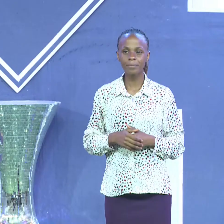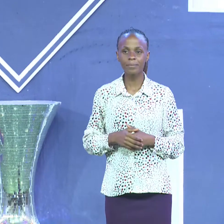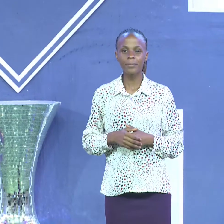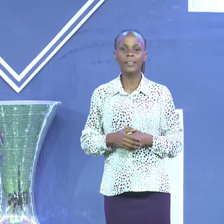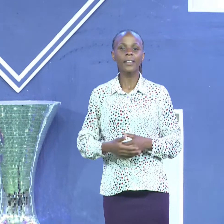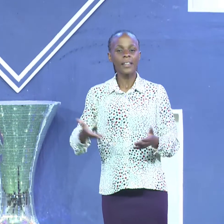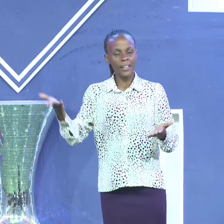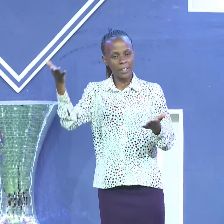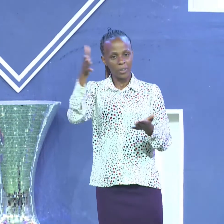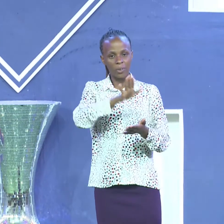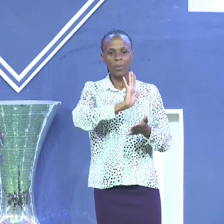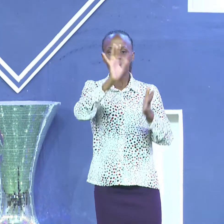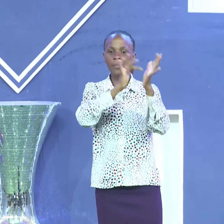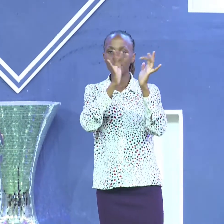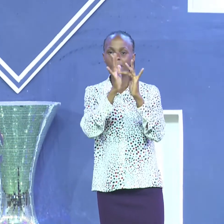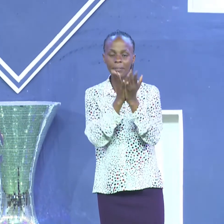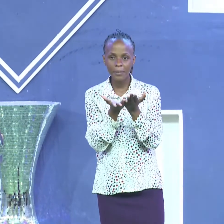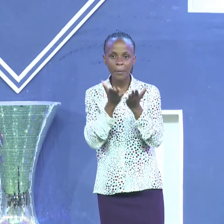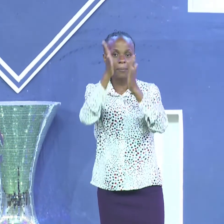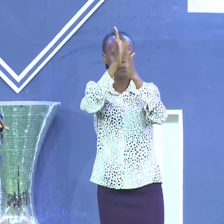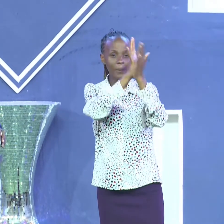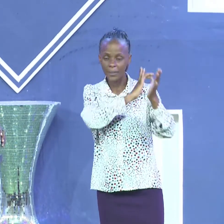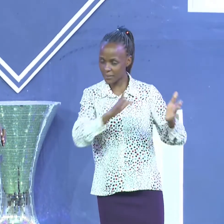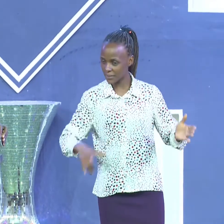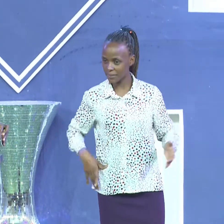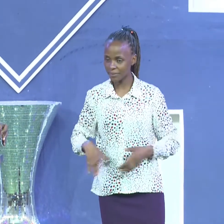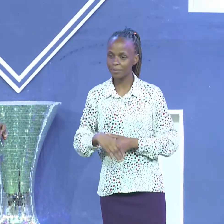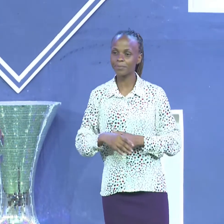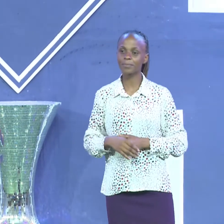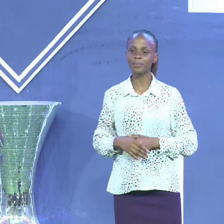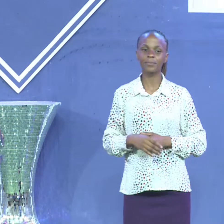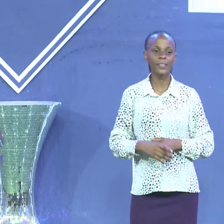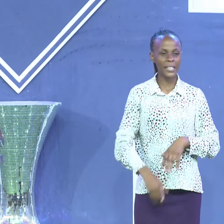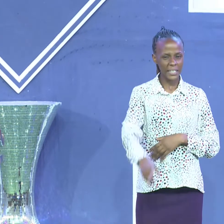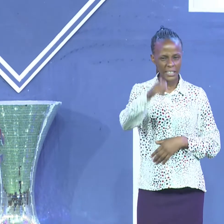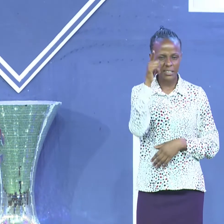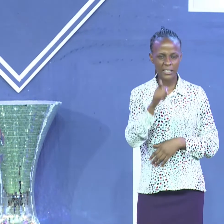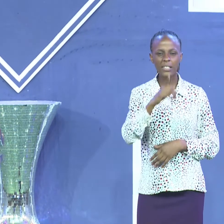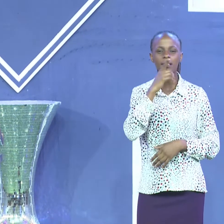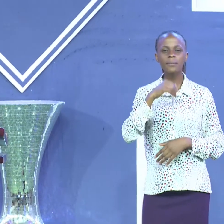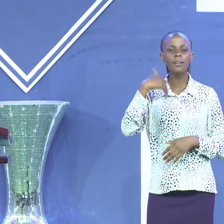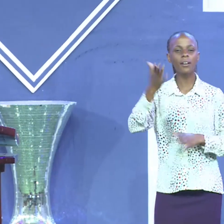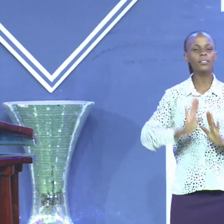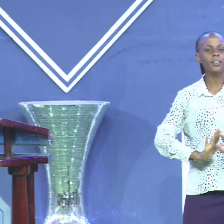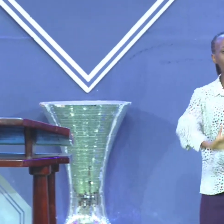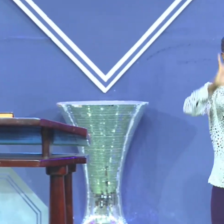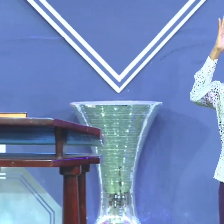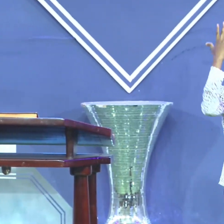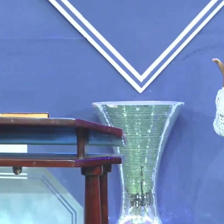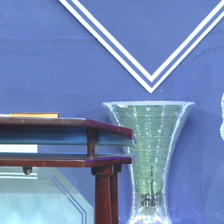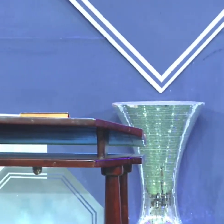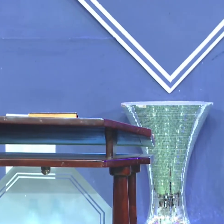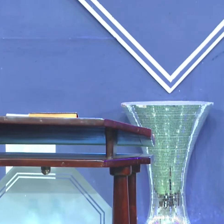Bikako Bible yo. Close your Bible. Praise the Lord. When this man left the